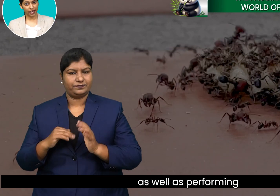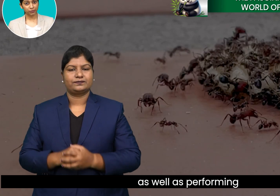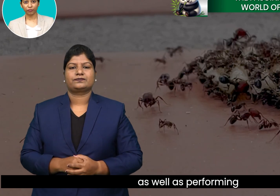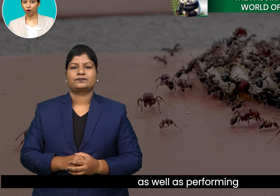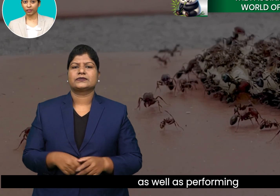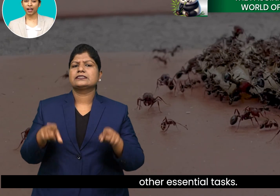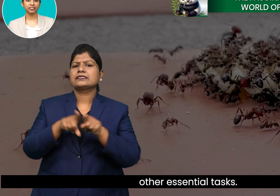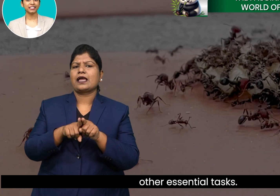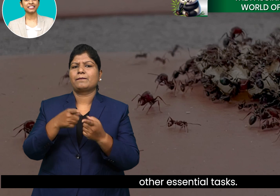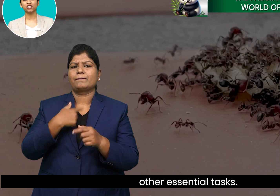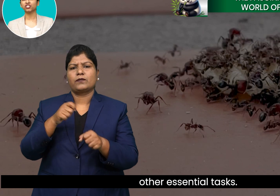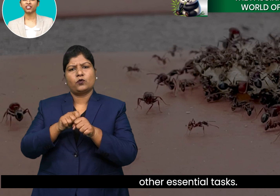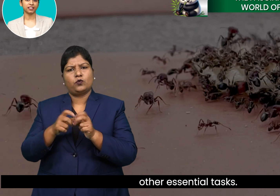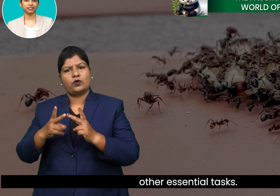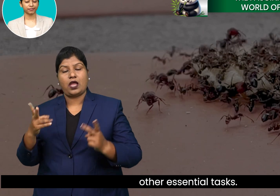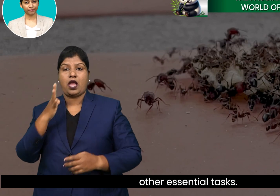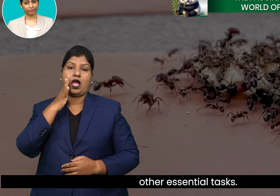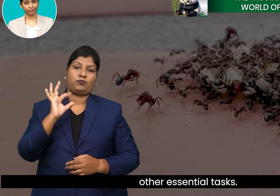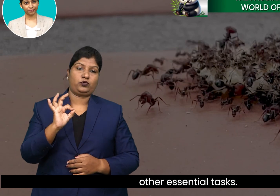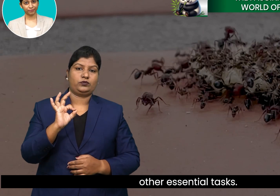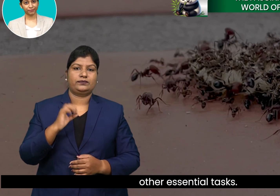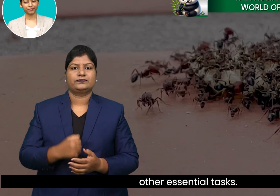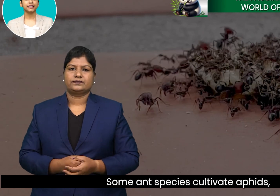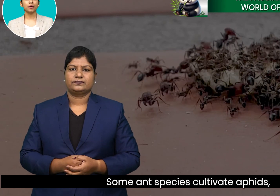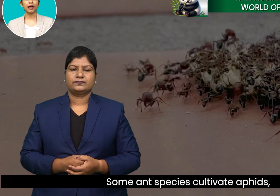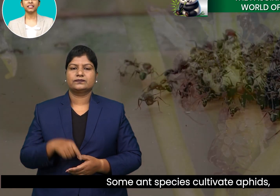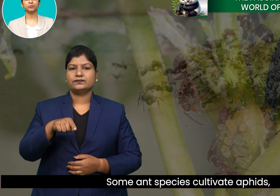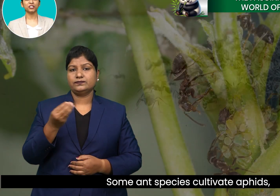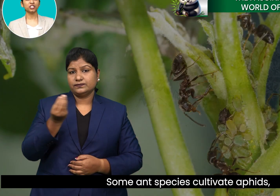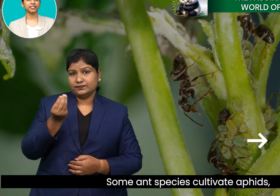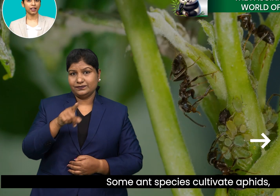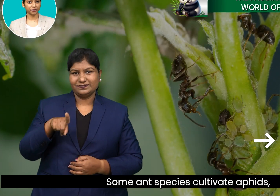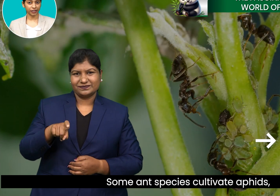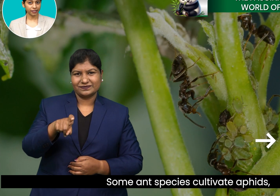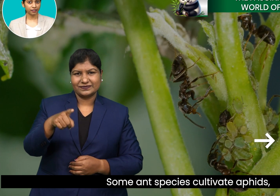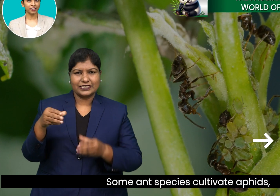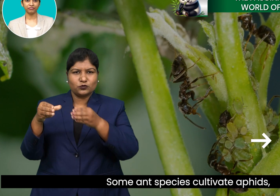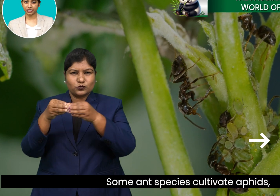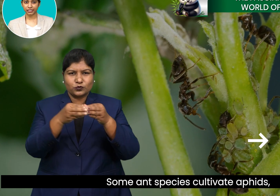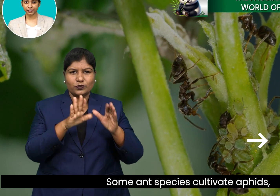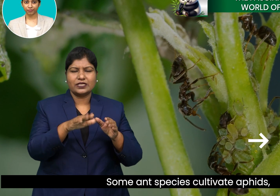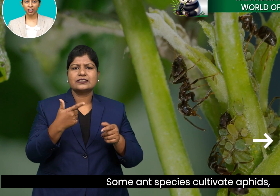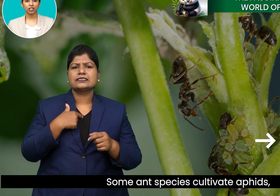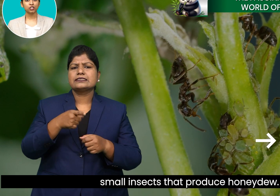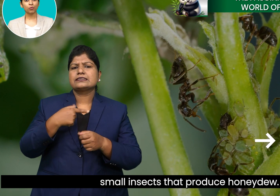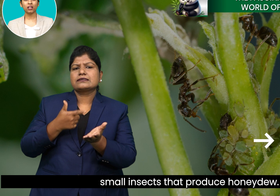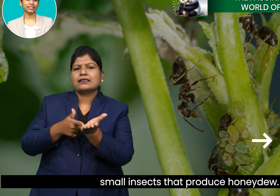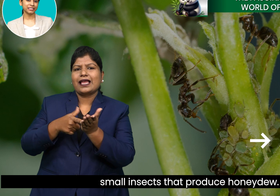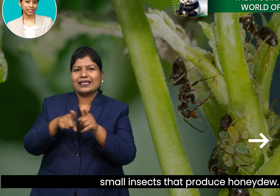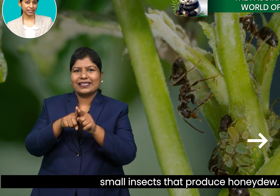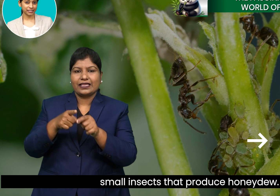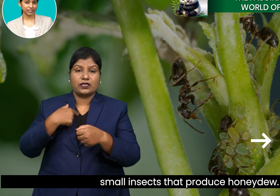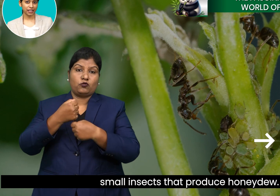as well as performing other essential tasks. Some ant species cultivate aphids,